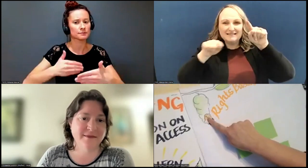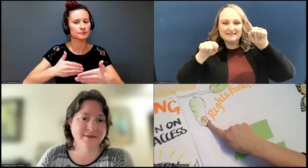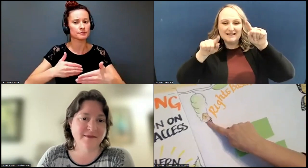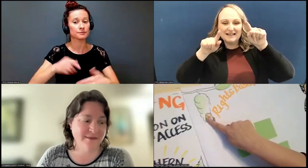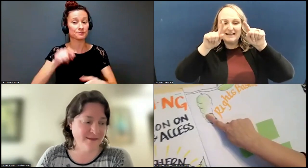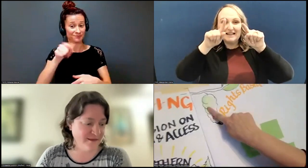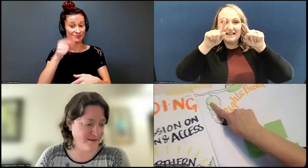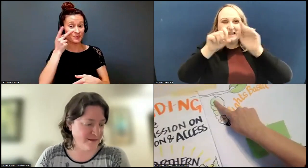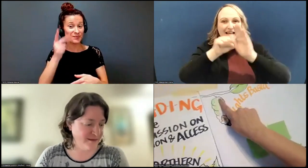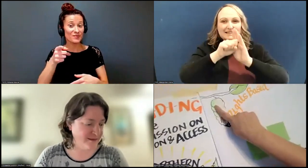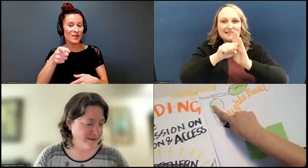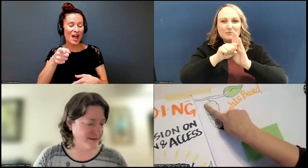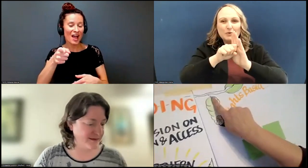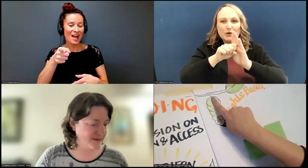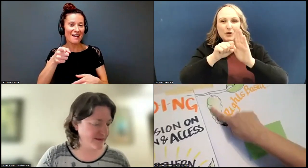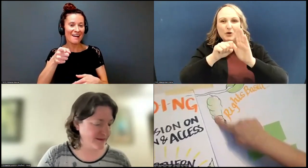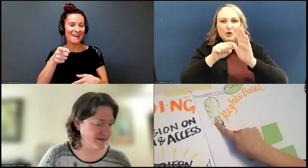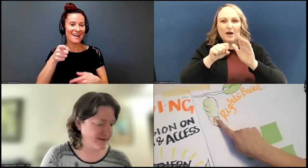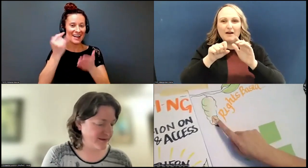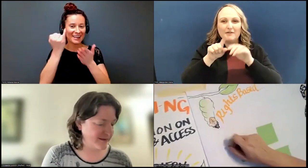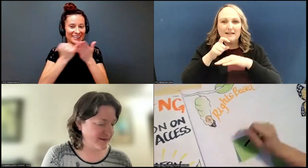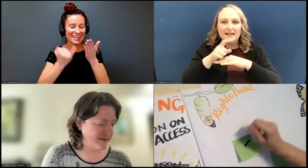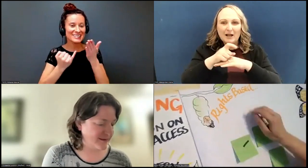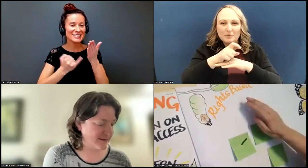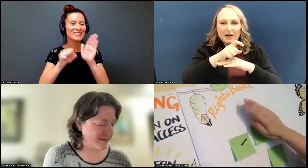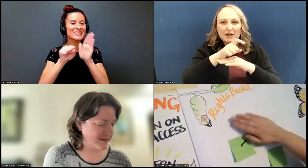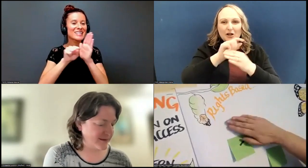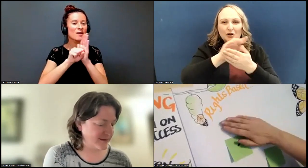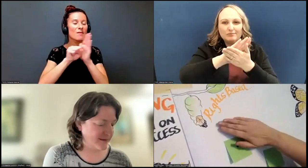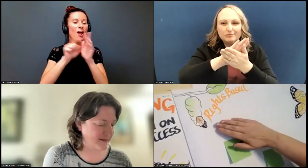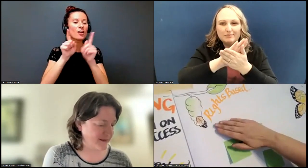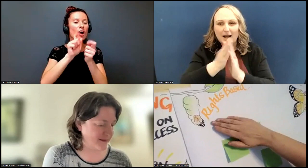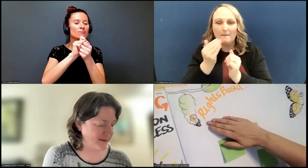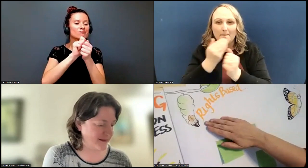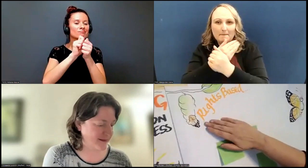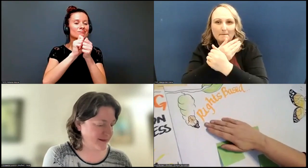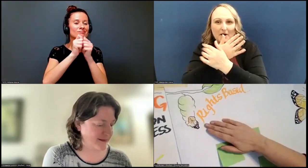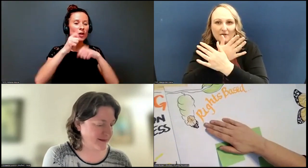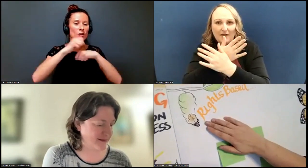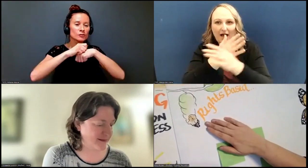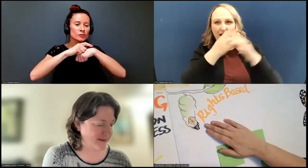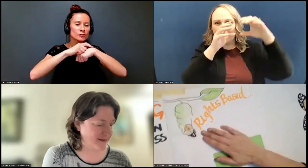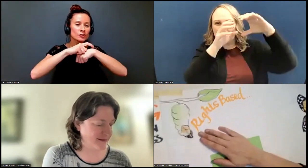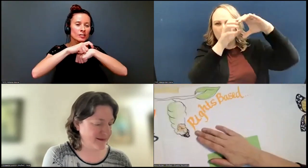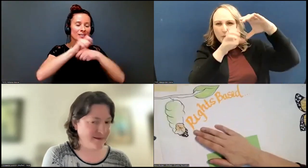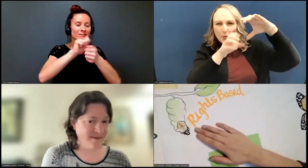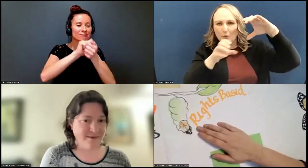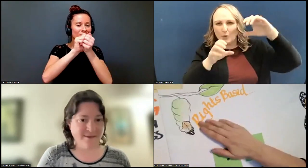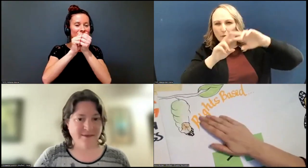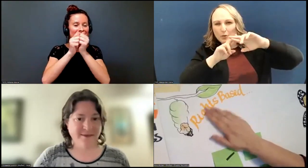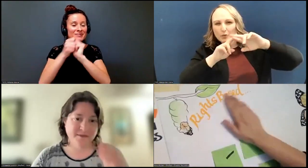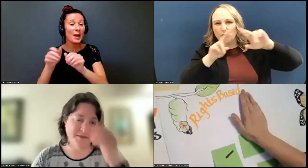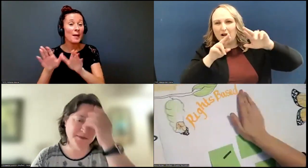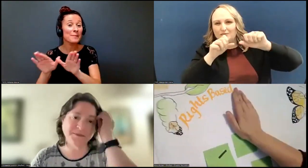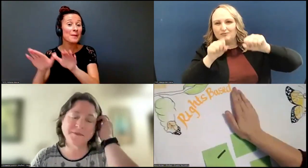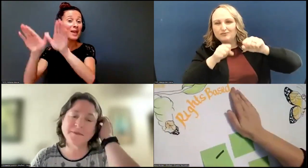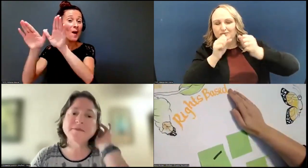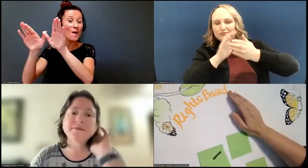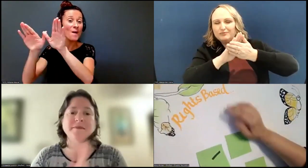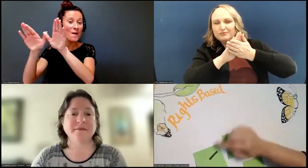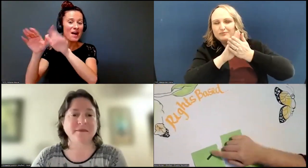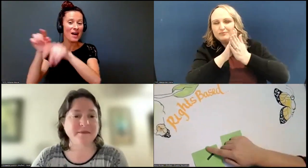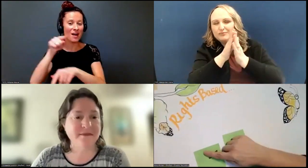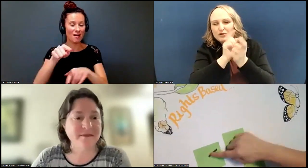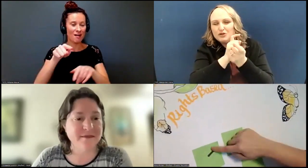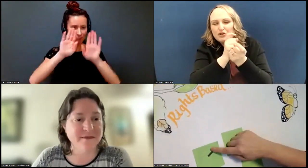this butterfly. What is hatching right now, centering these conversations in a space of a